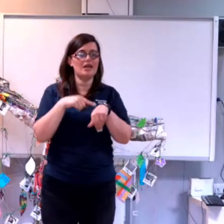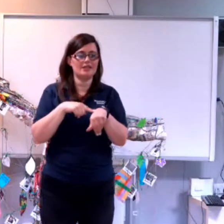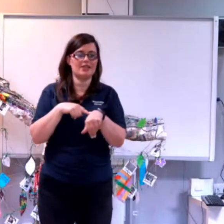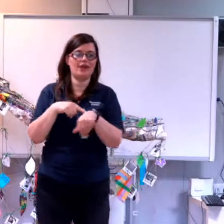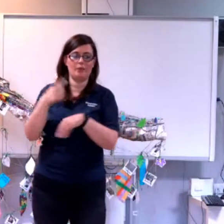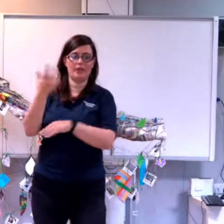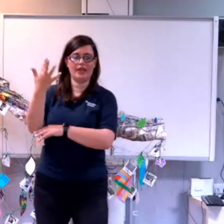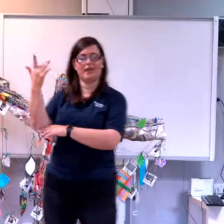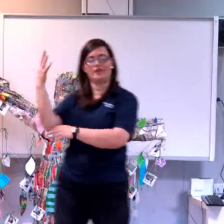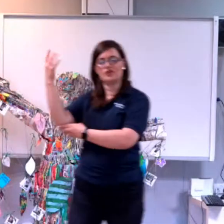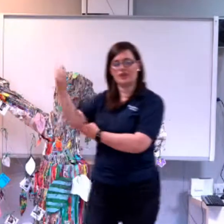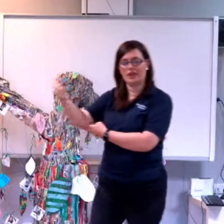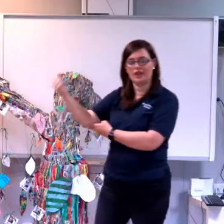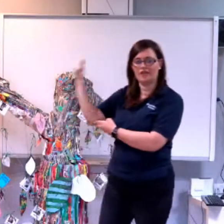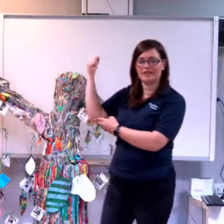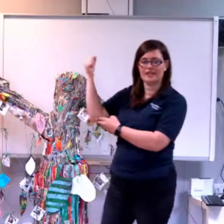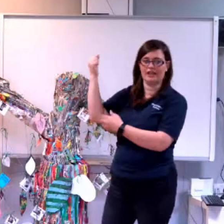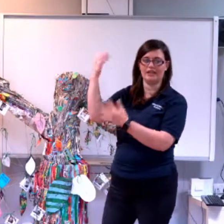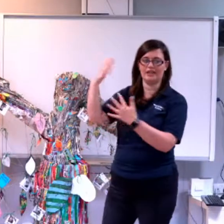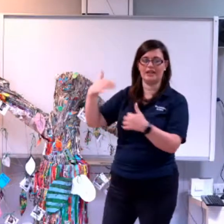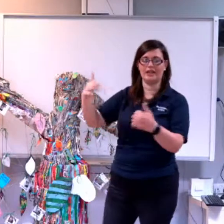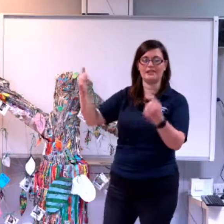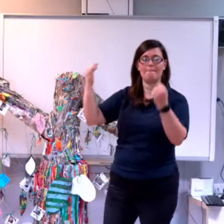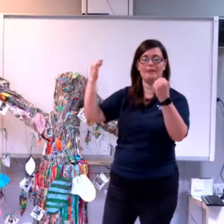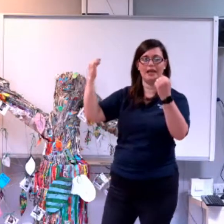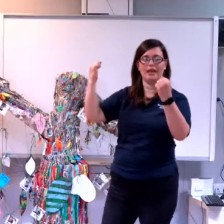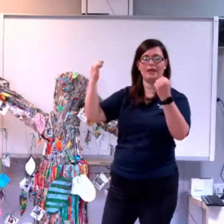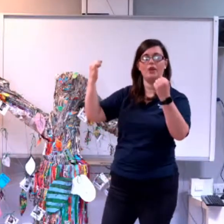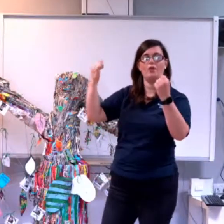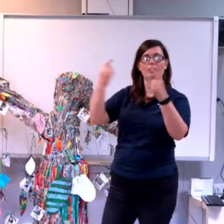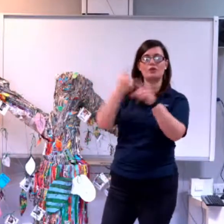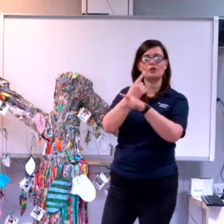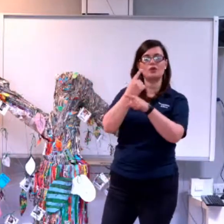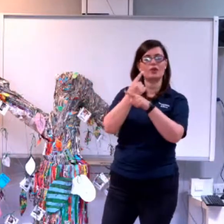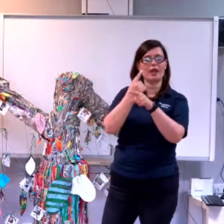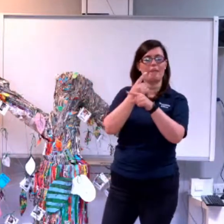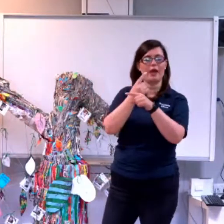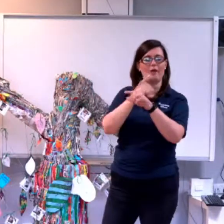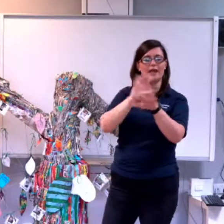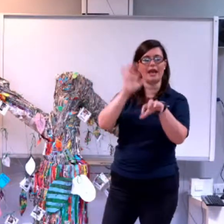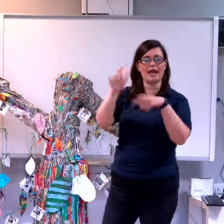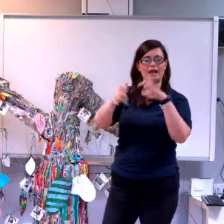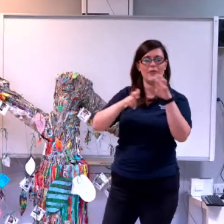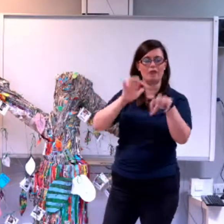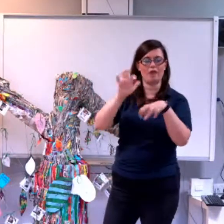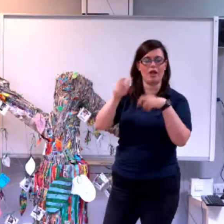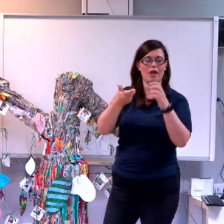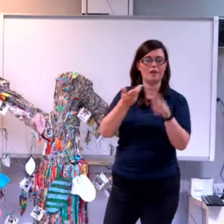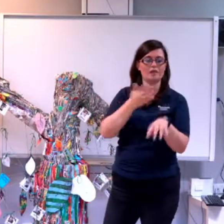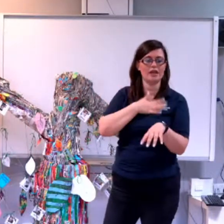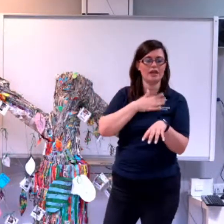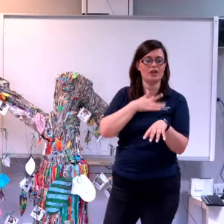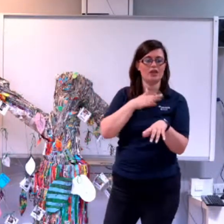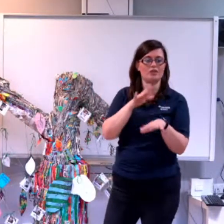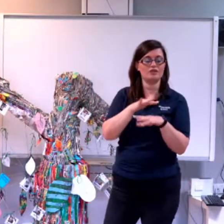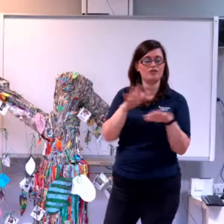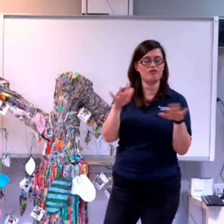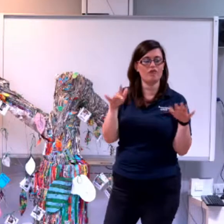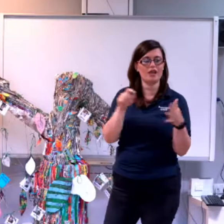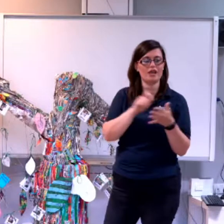Last time we had the Tree of Resilience in an assembly, we were talking about an animal. I would like you to write in